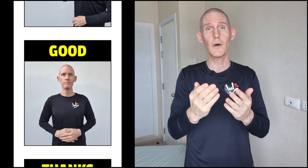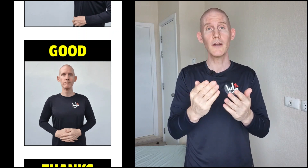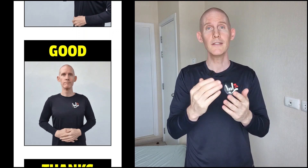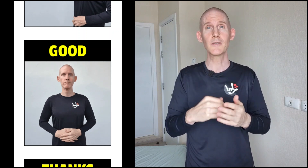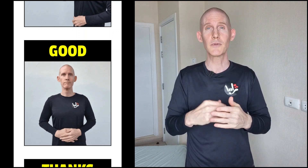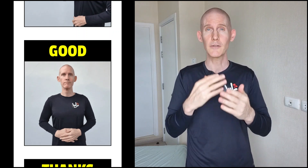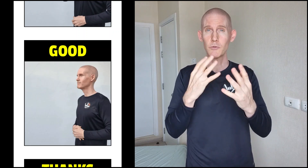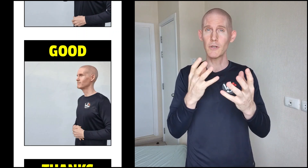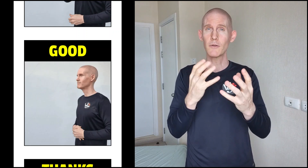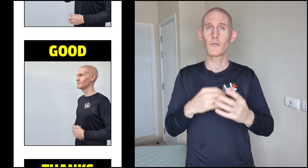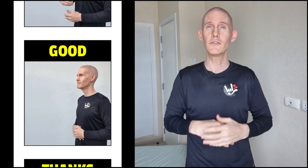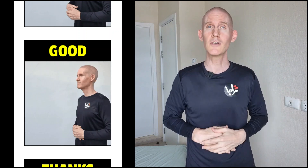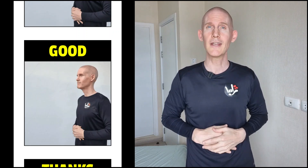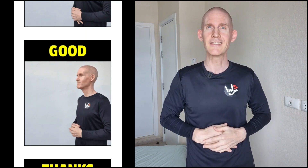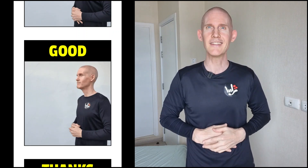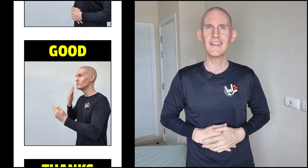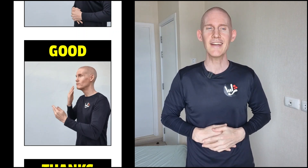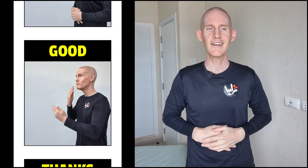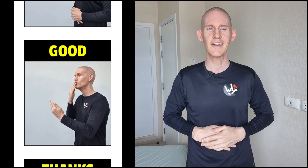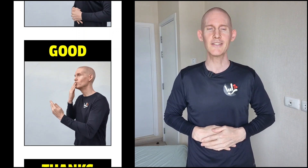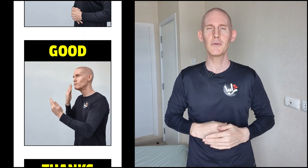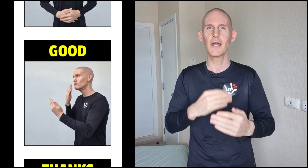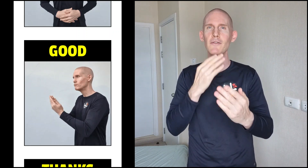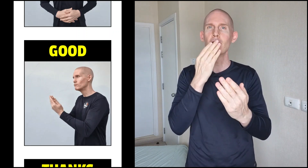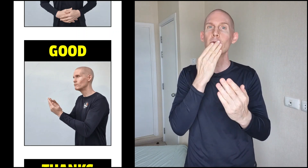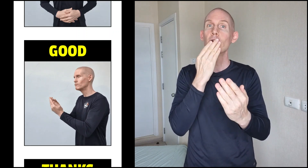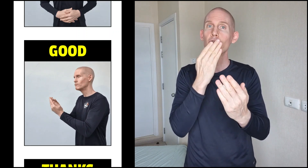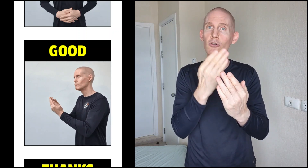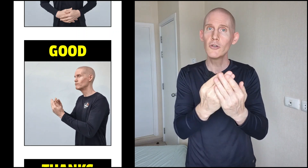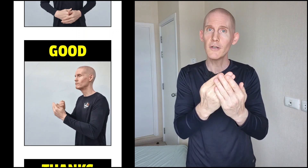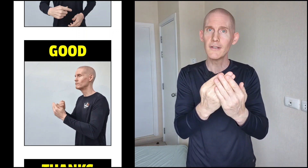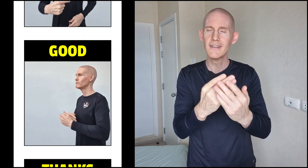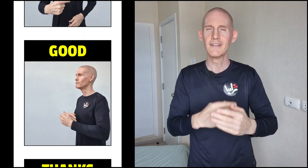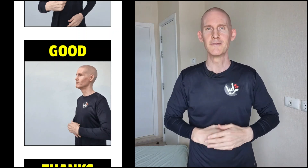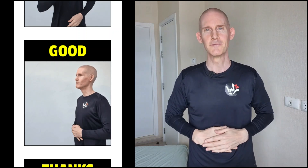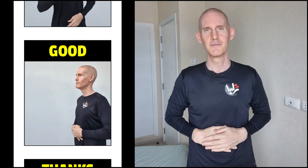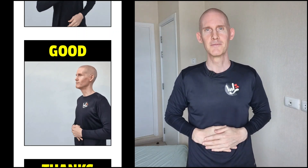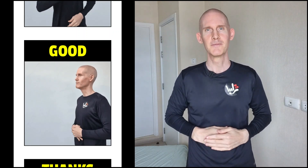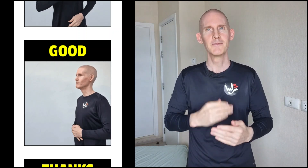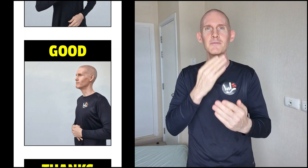towards the body. Sometimes when you're on the front you can't see that. All right, so we have good.